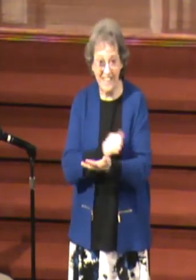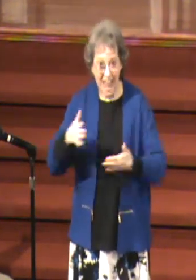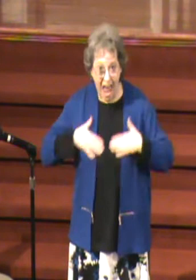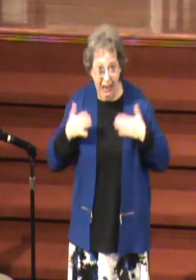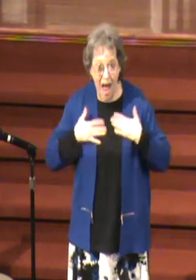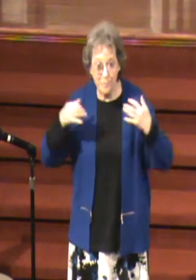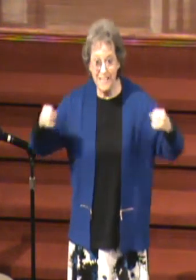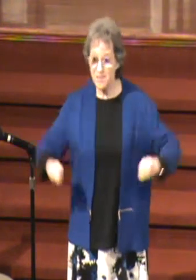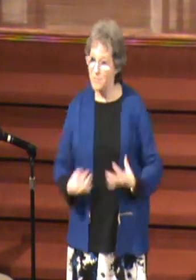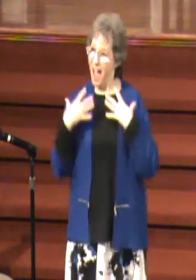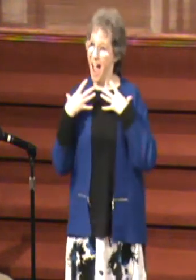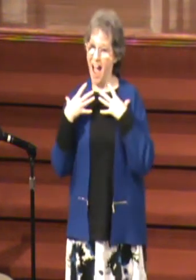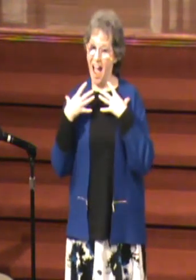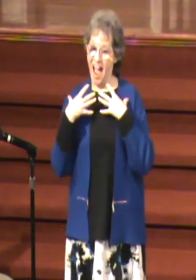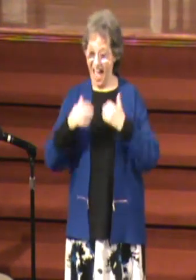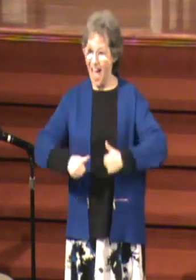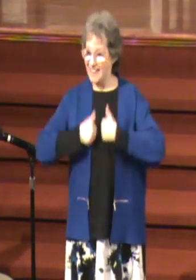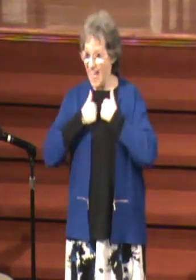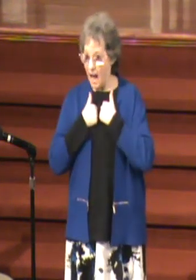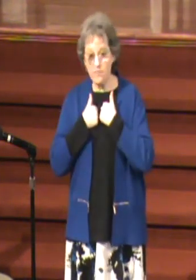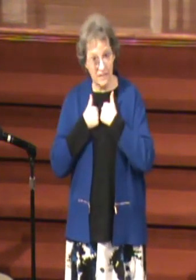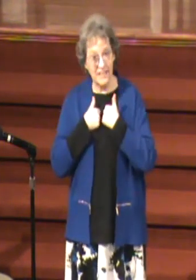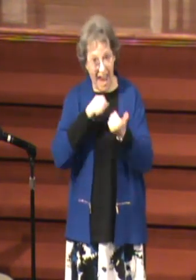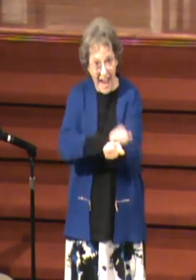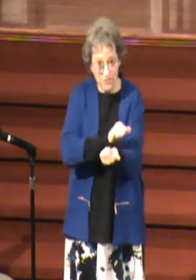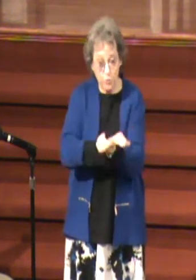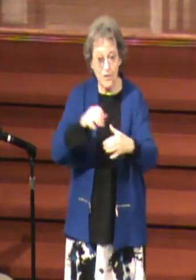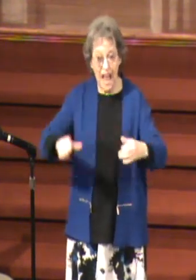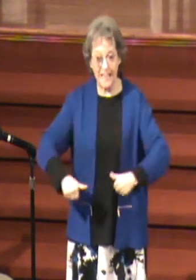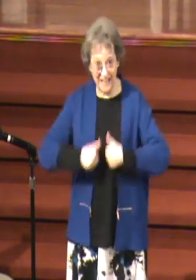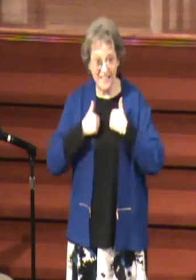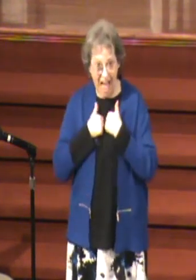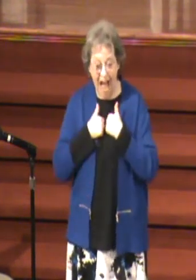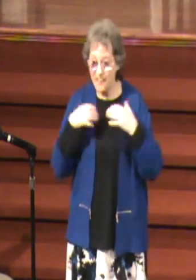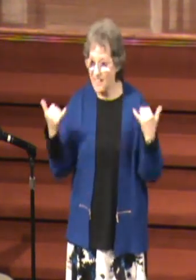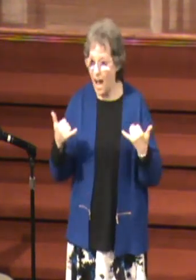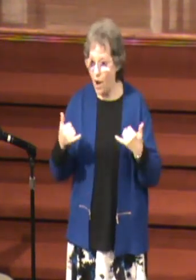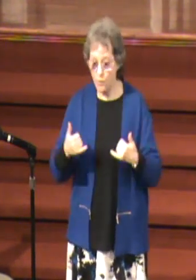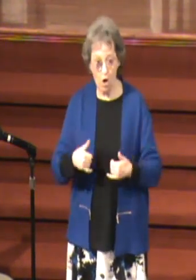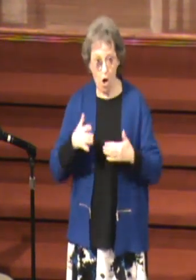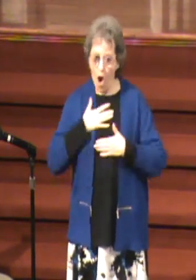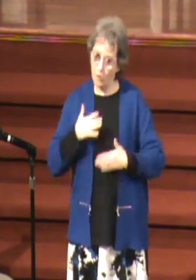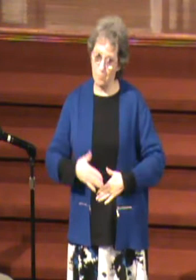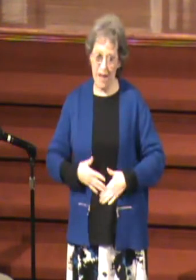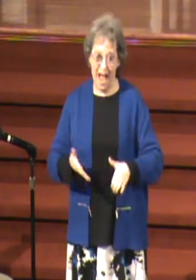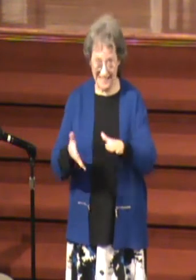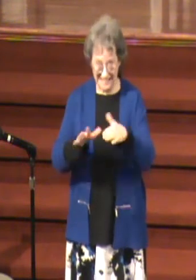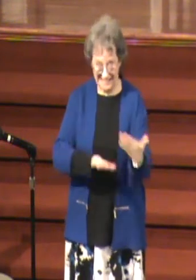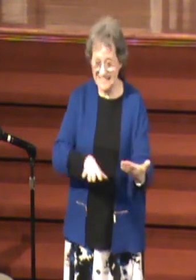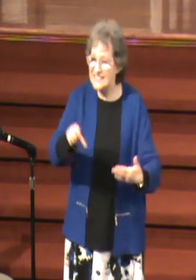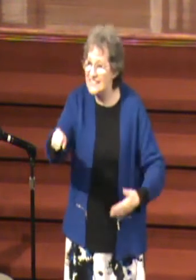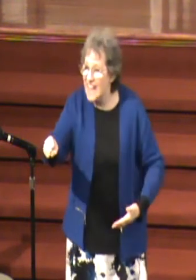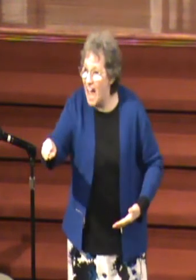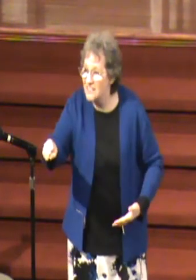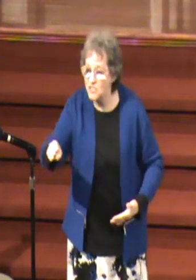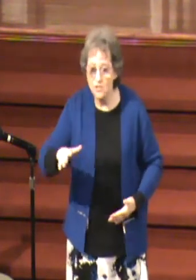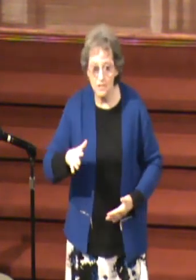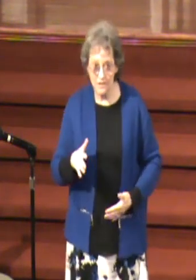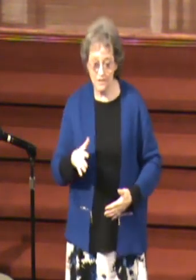moment. She is alive. She did not die. Her body died, yes. But she's still